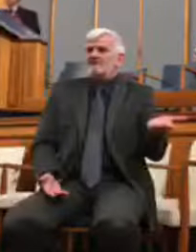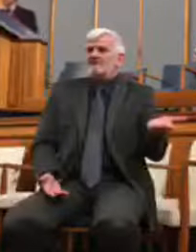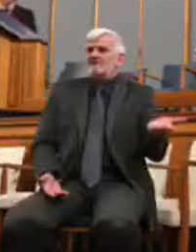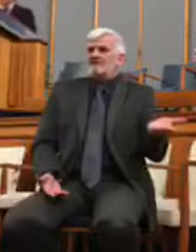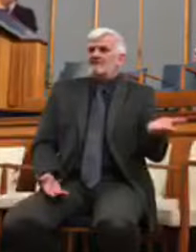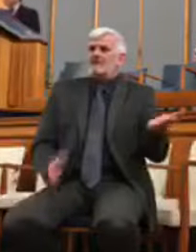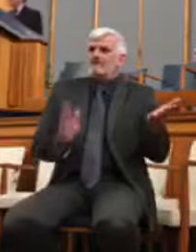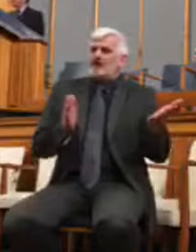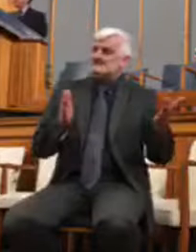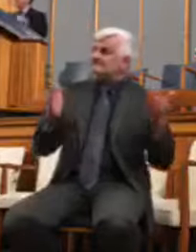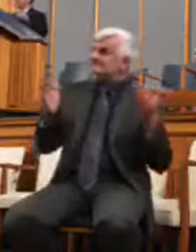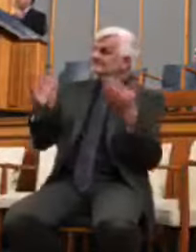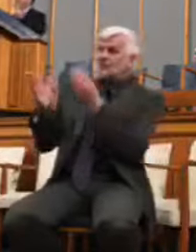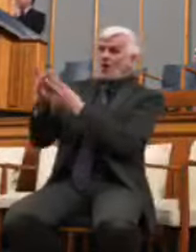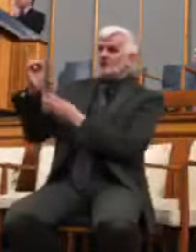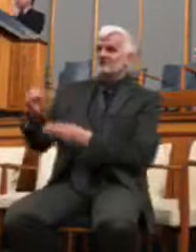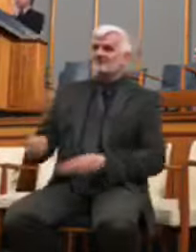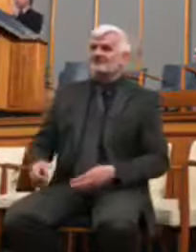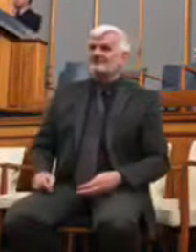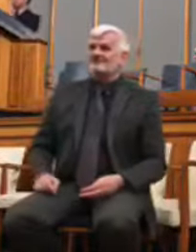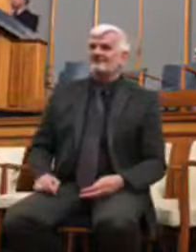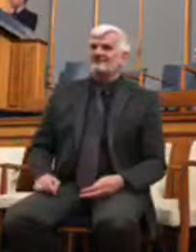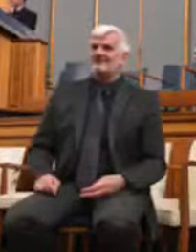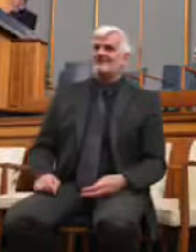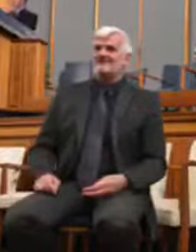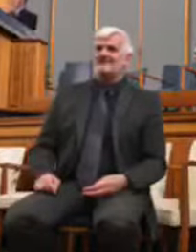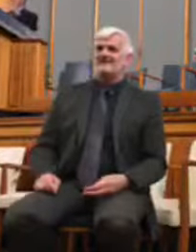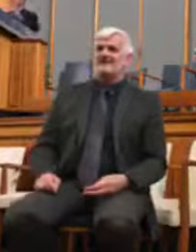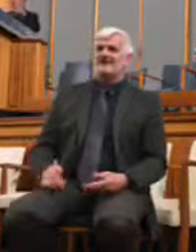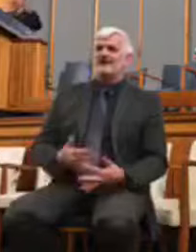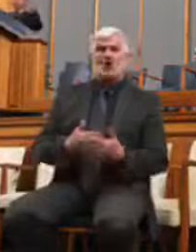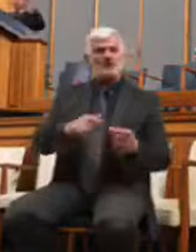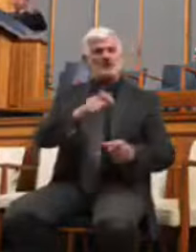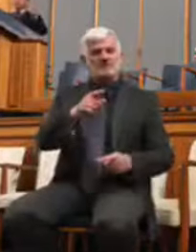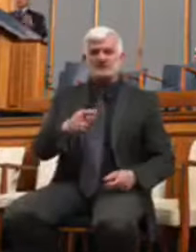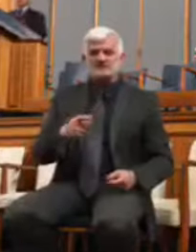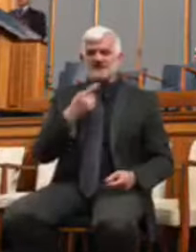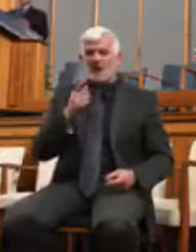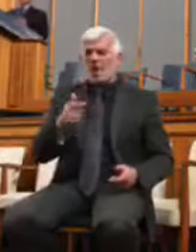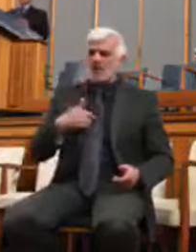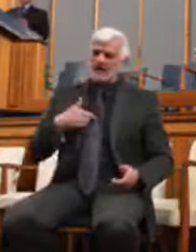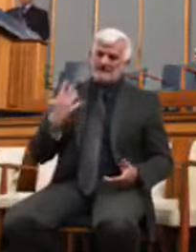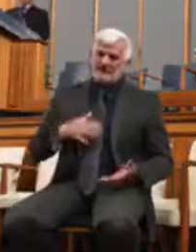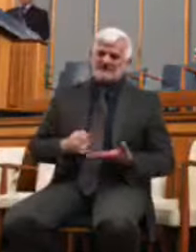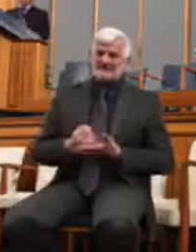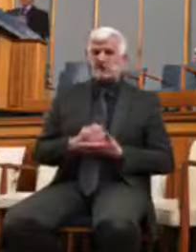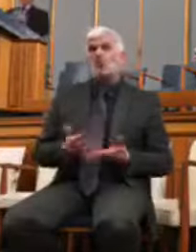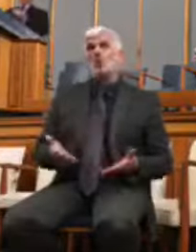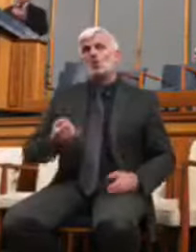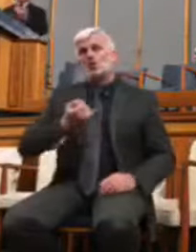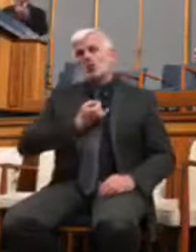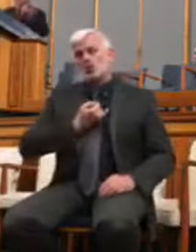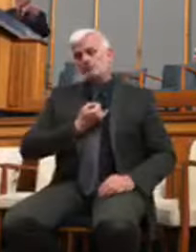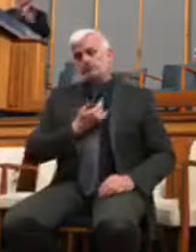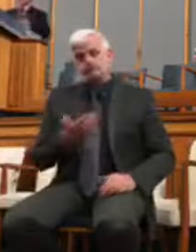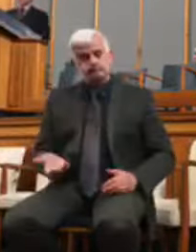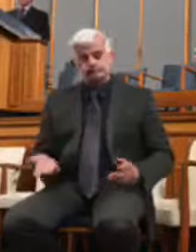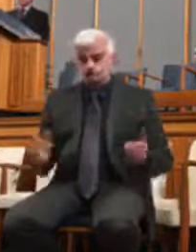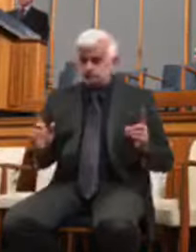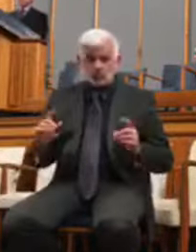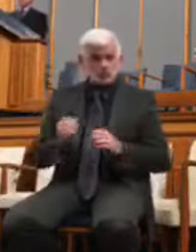happening to me. I fell in such a huge and gross sin. My world is upside down. What